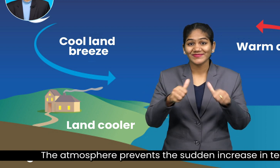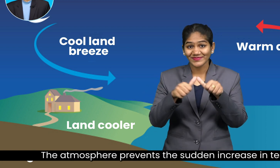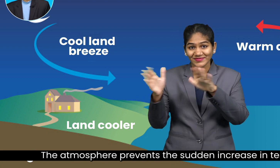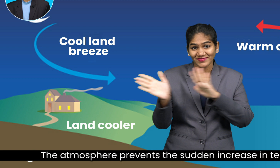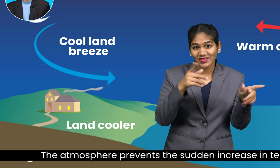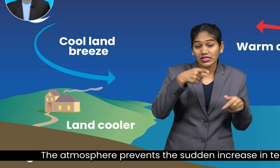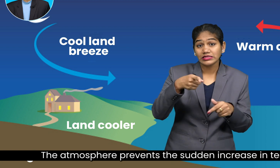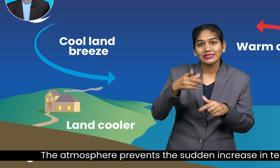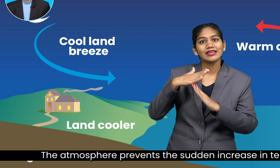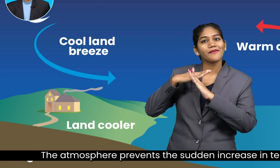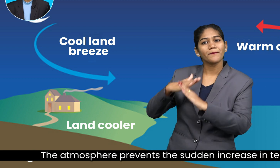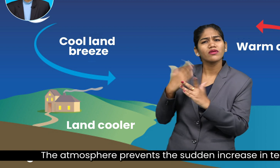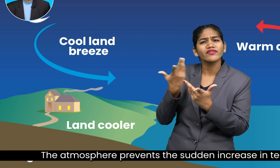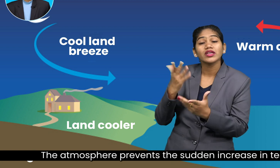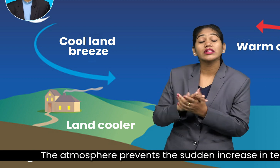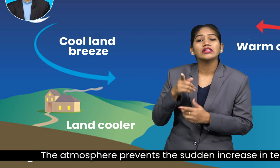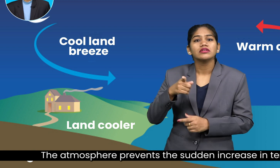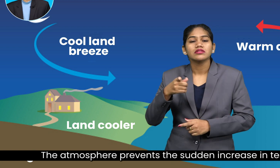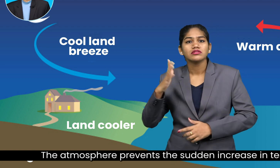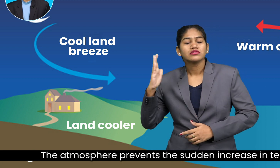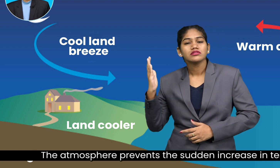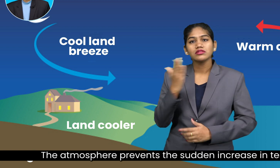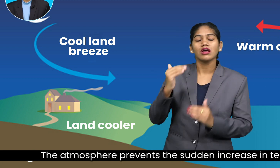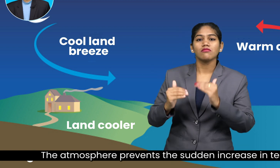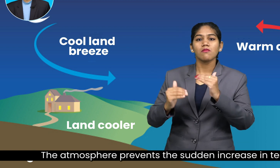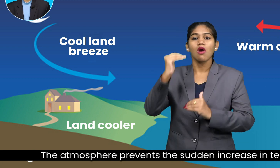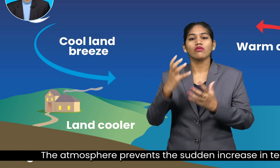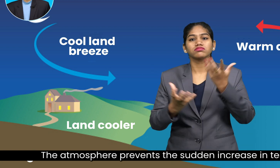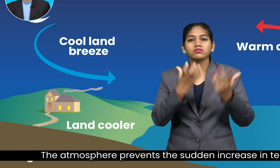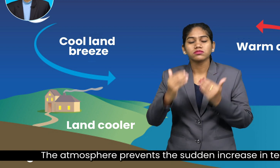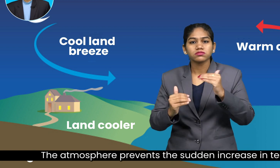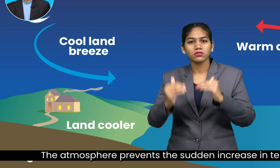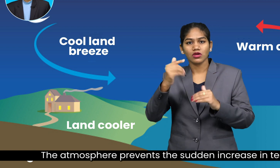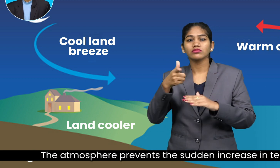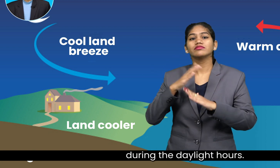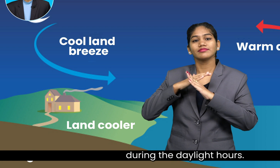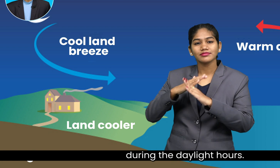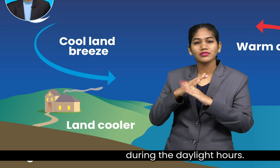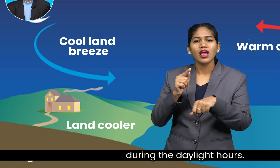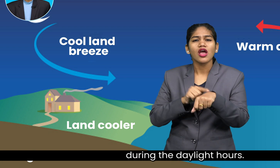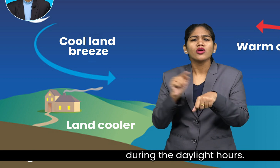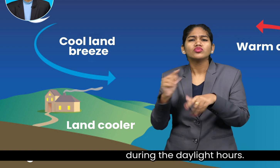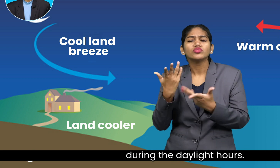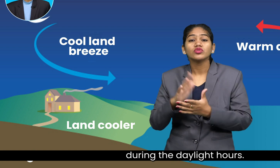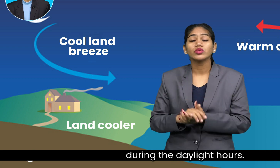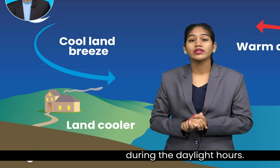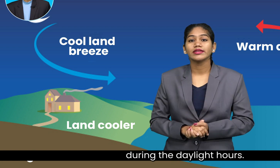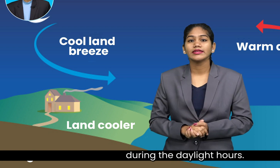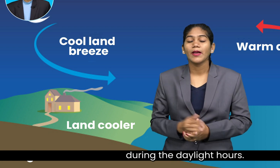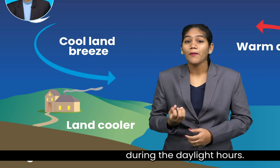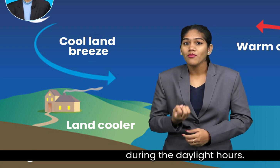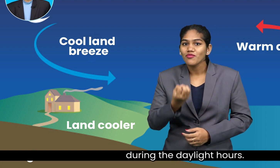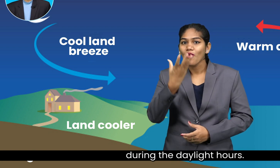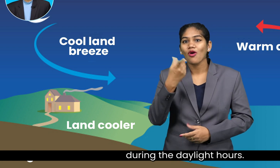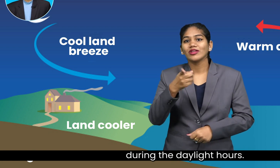The atmosphere prevents the sudden increase in temperature during the